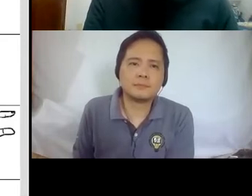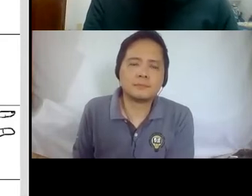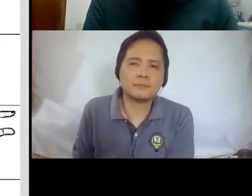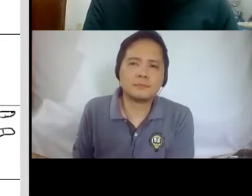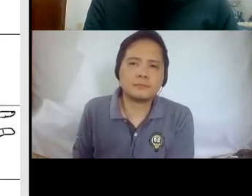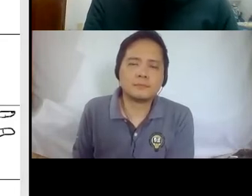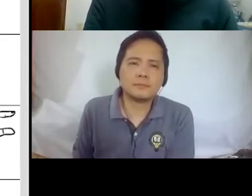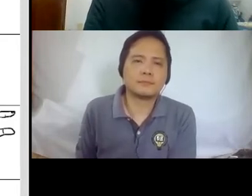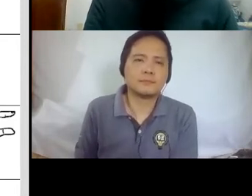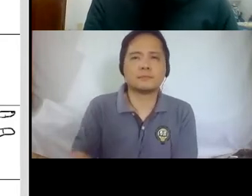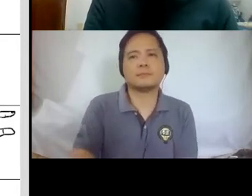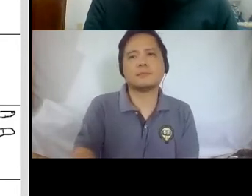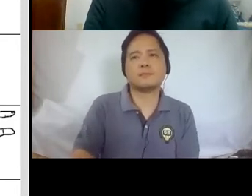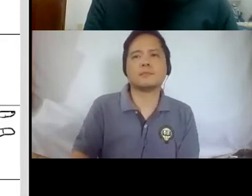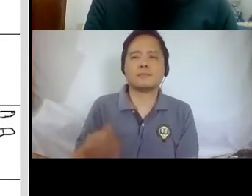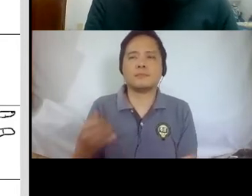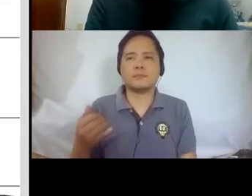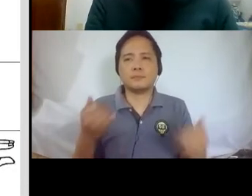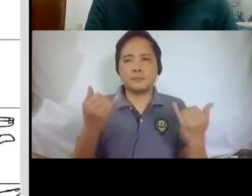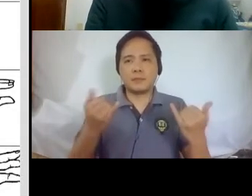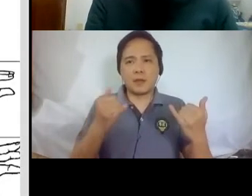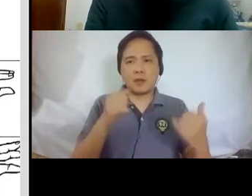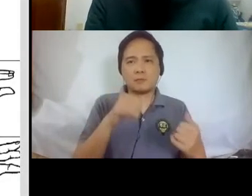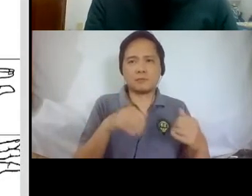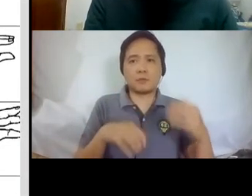as we go down 4-finger hand shapes.